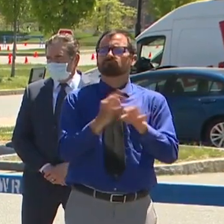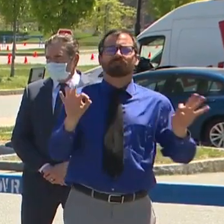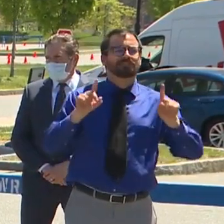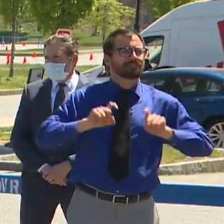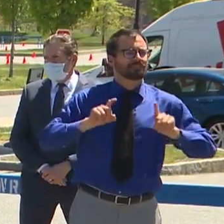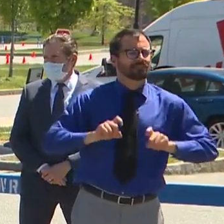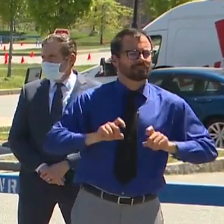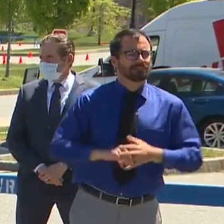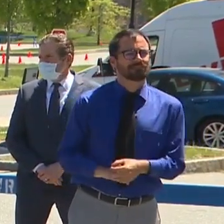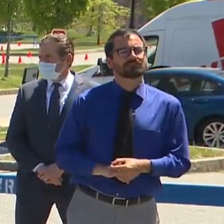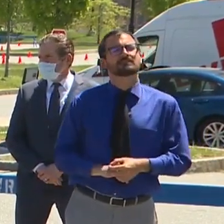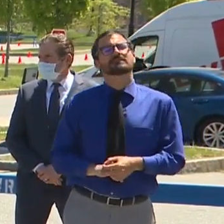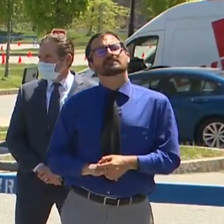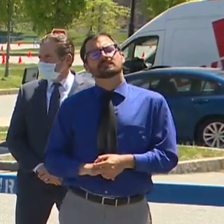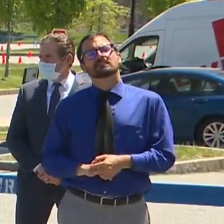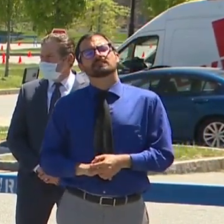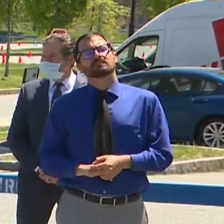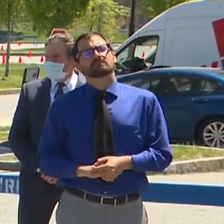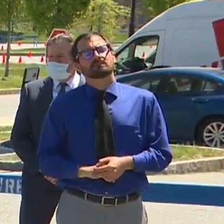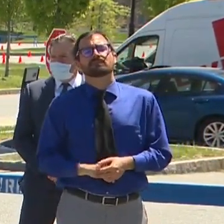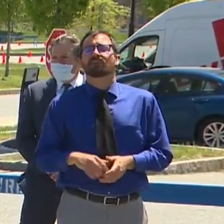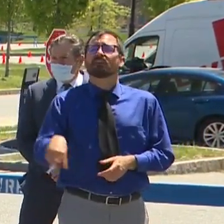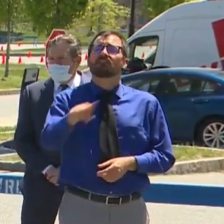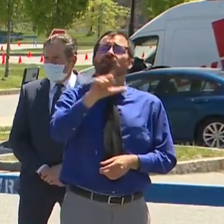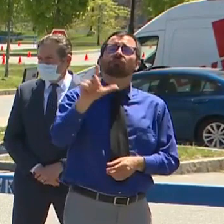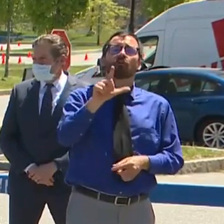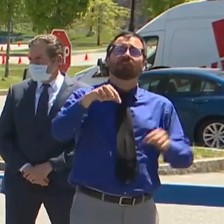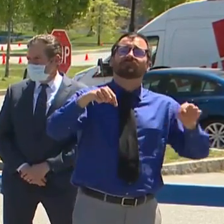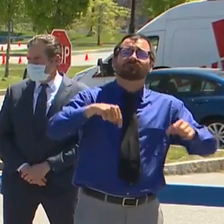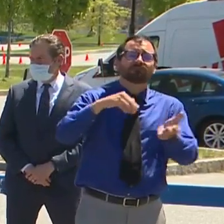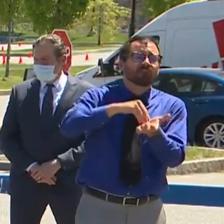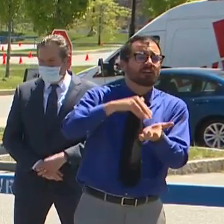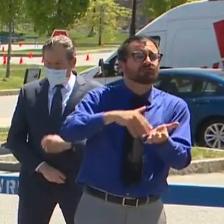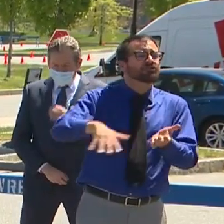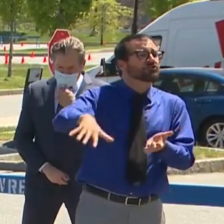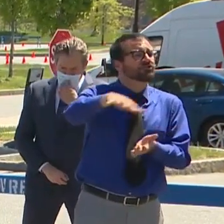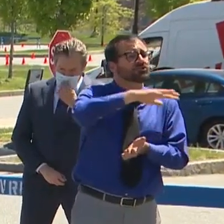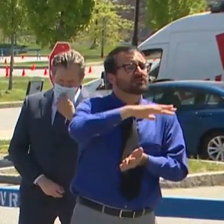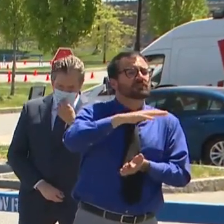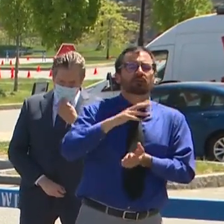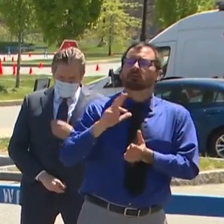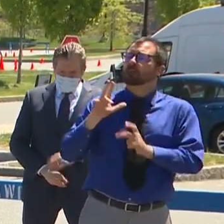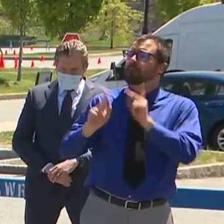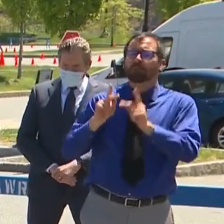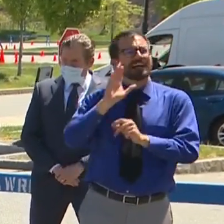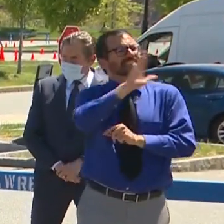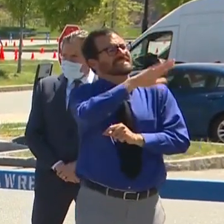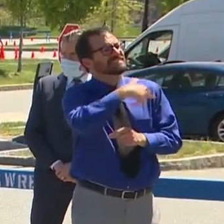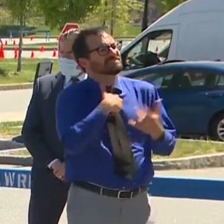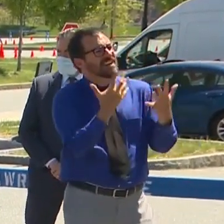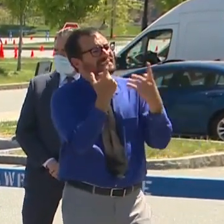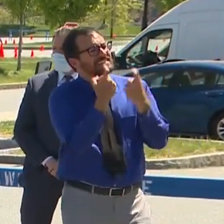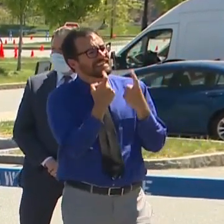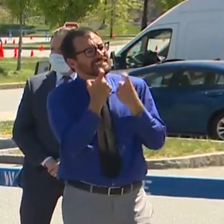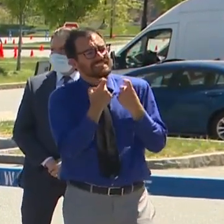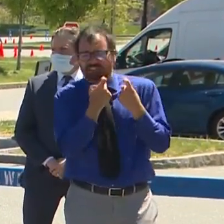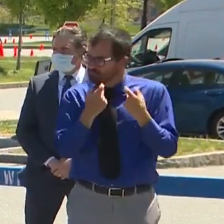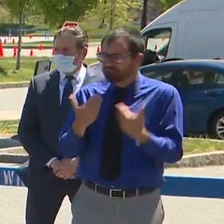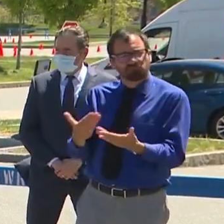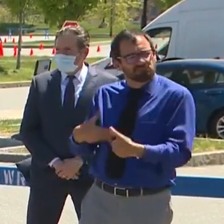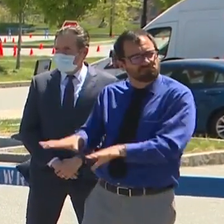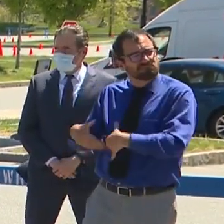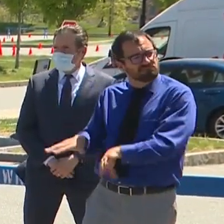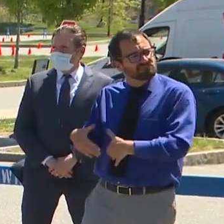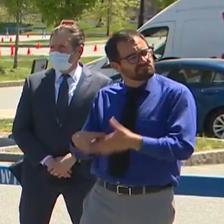tested, you should test them, provide them the referral, send them to this site. Because the more data we can collect, the